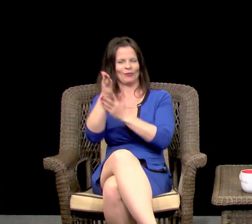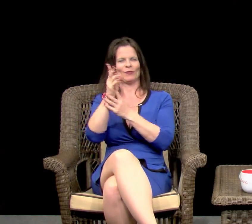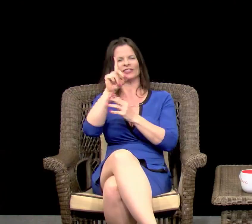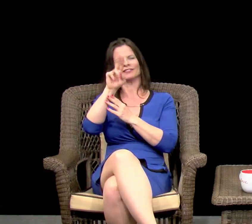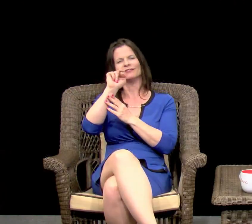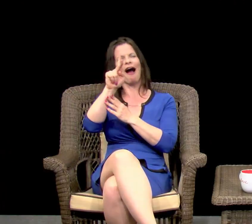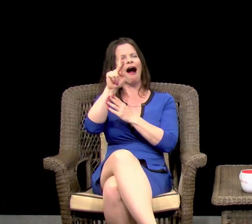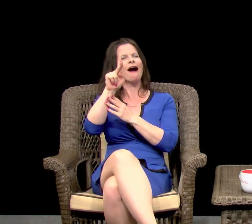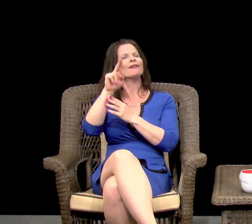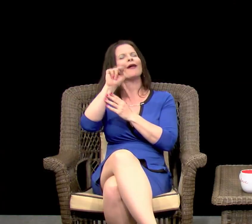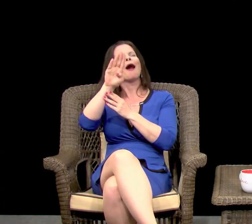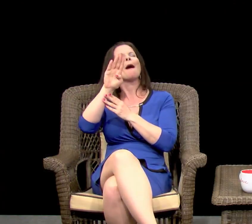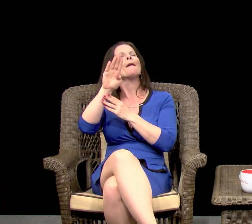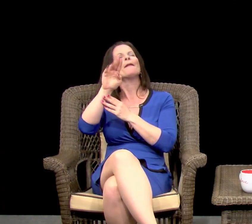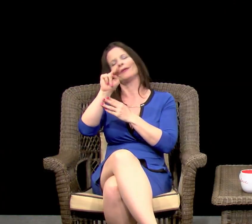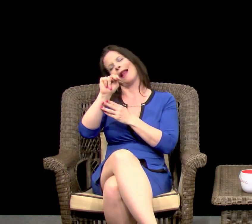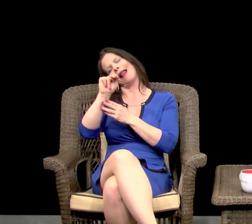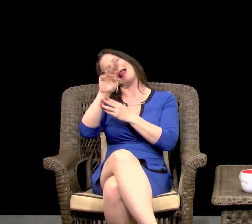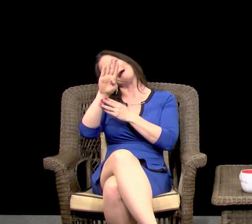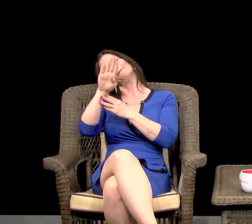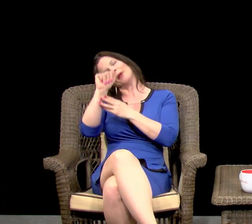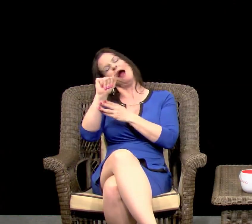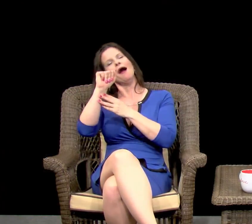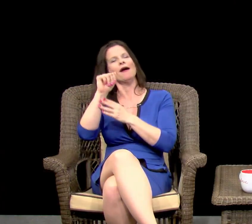$10,000 of slam dunk winnings